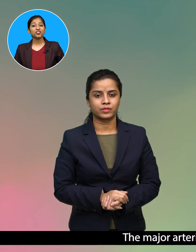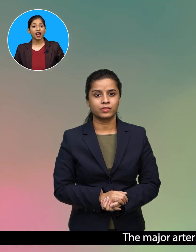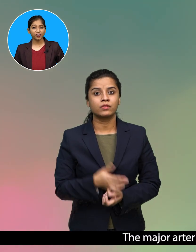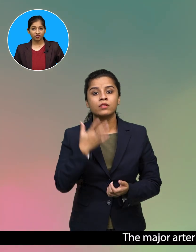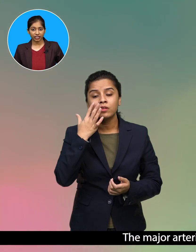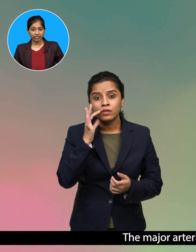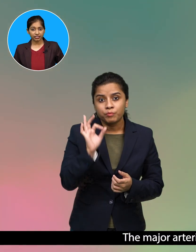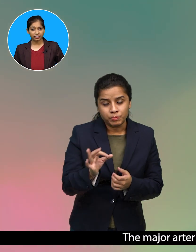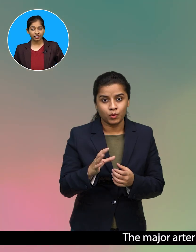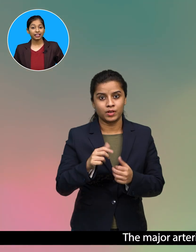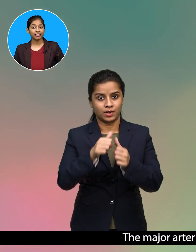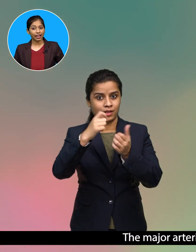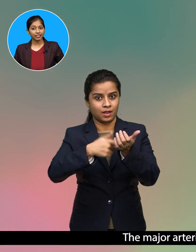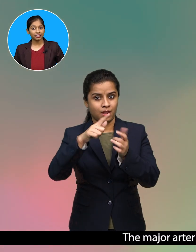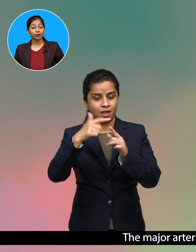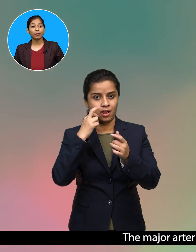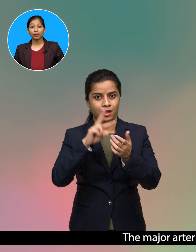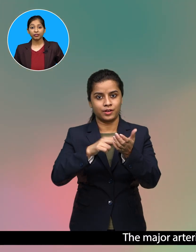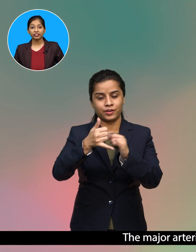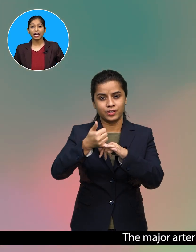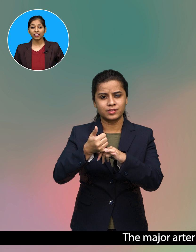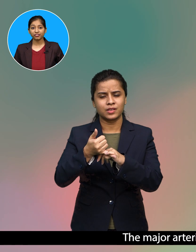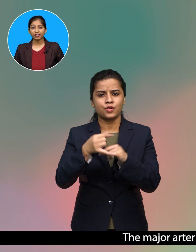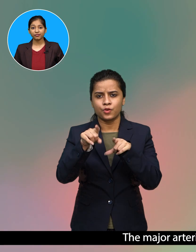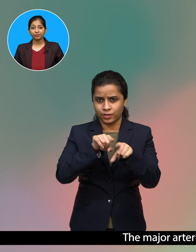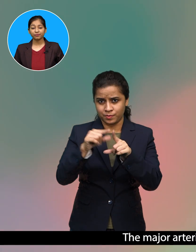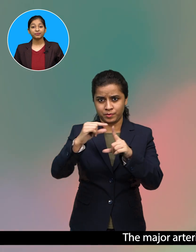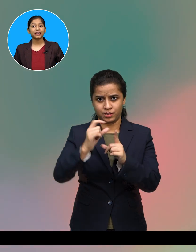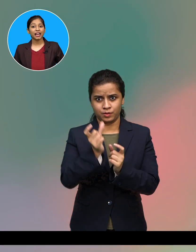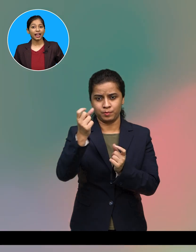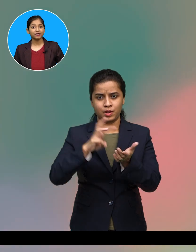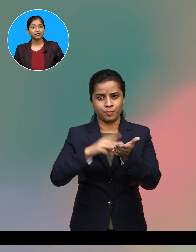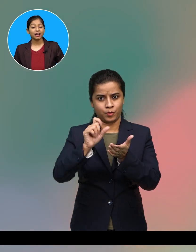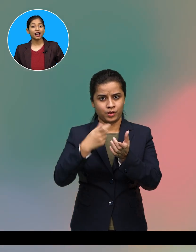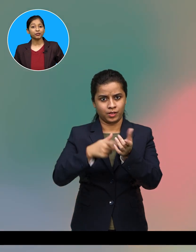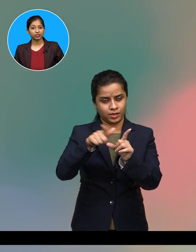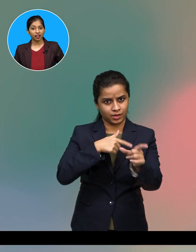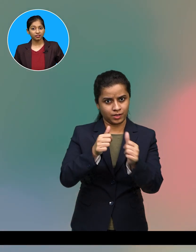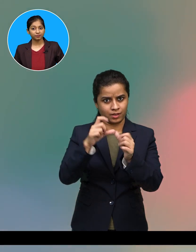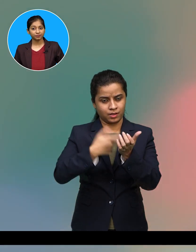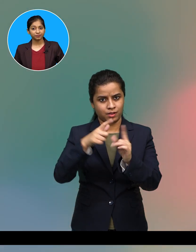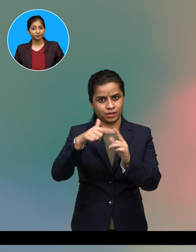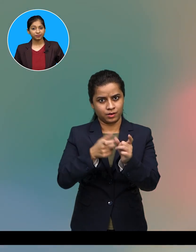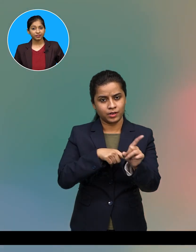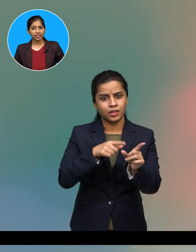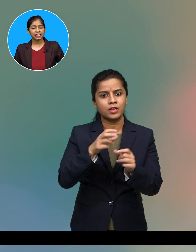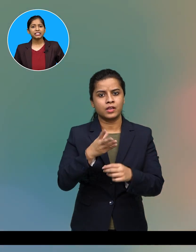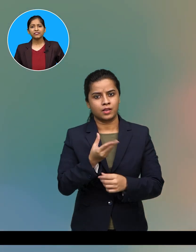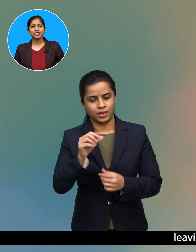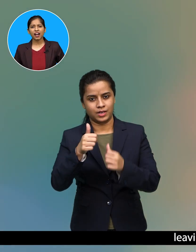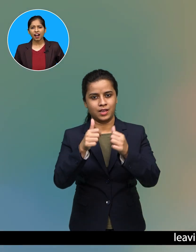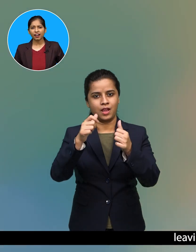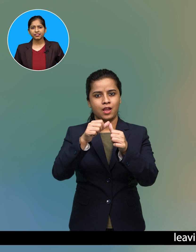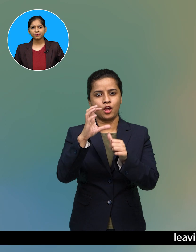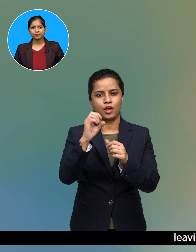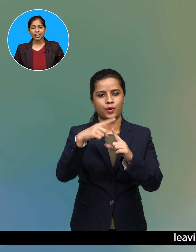The major arteries like the pulmonary artery and aorta